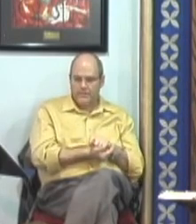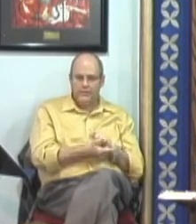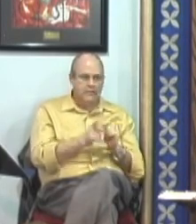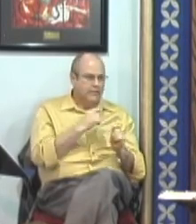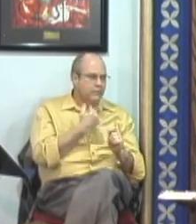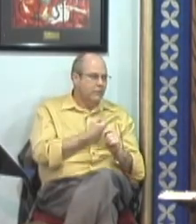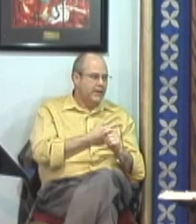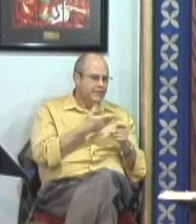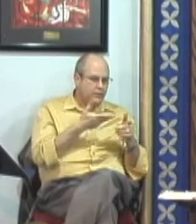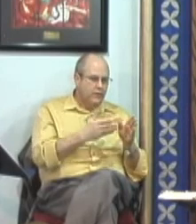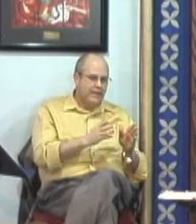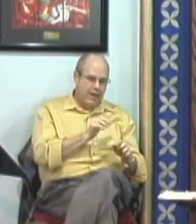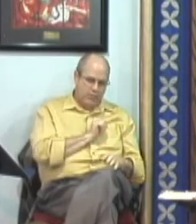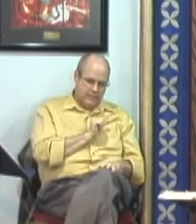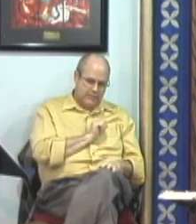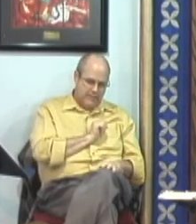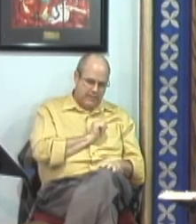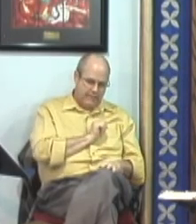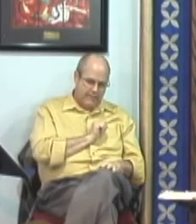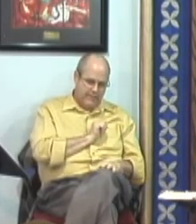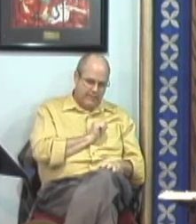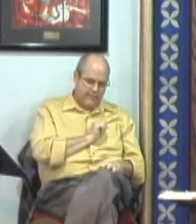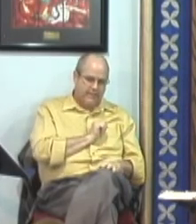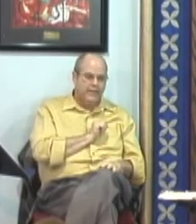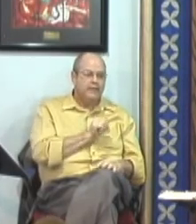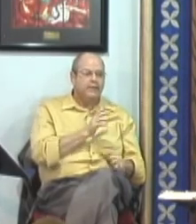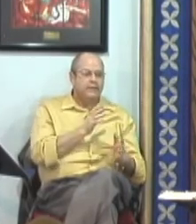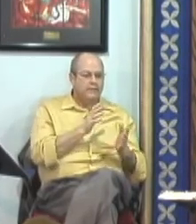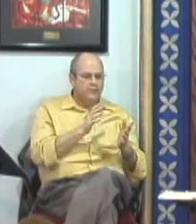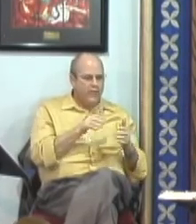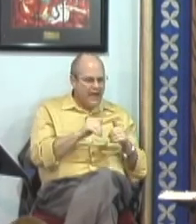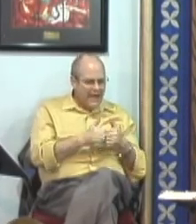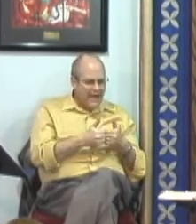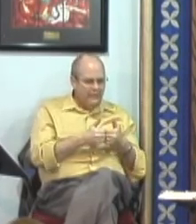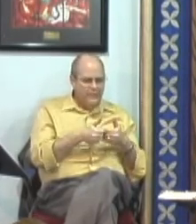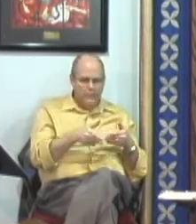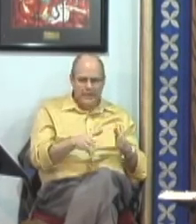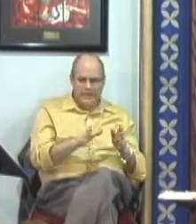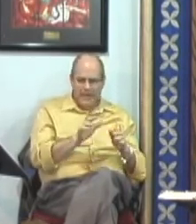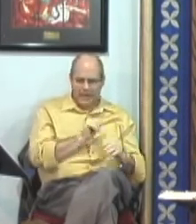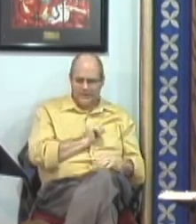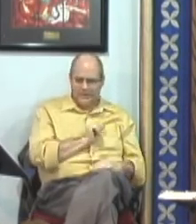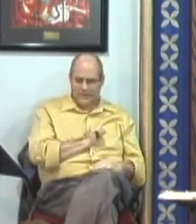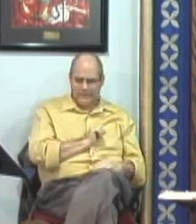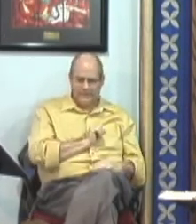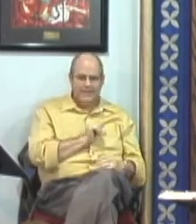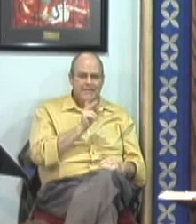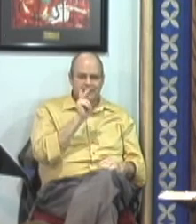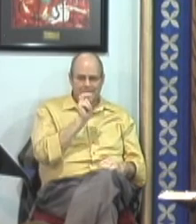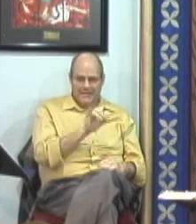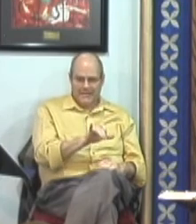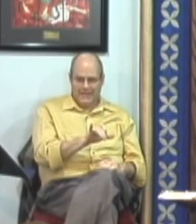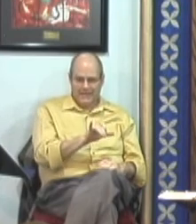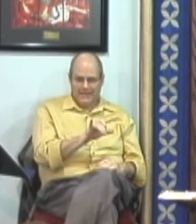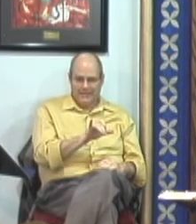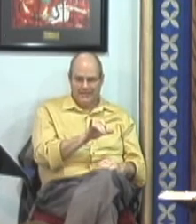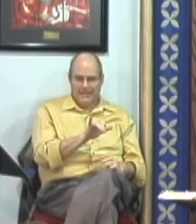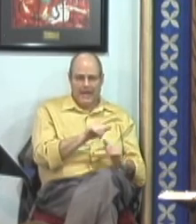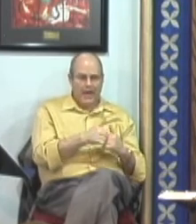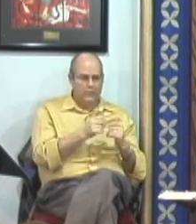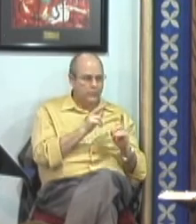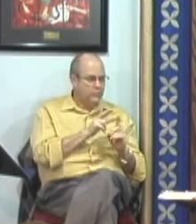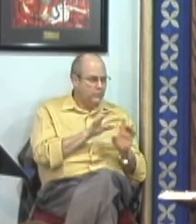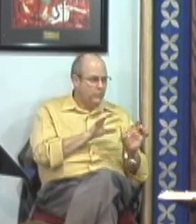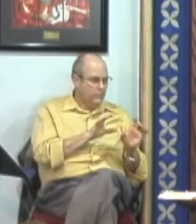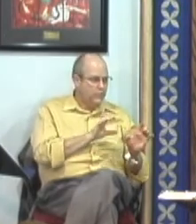We have to let ourselves, and God will do it. So how do we let ourselves? This is the key to the application of how we do this. Well,